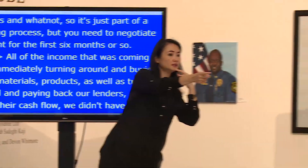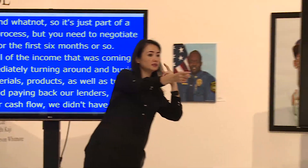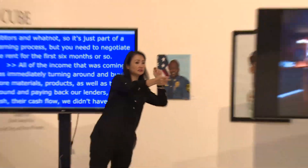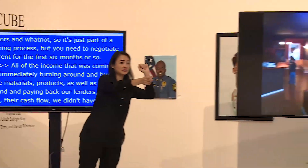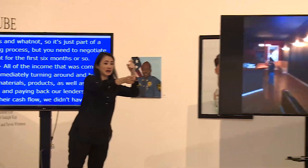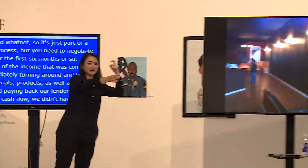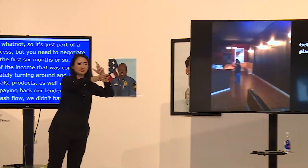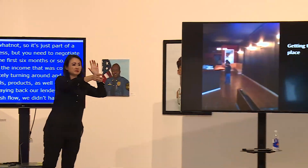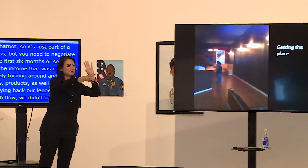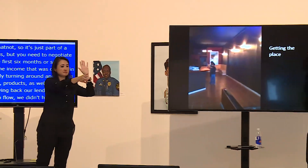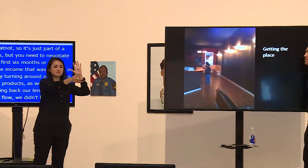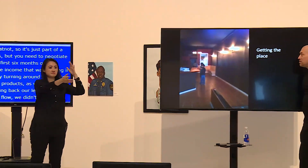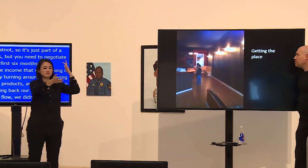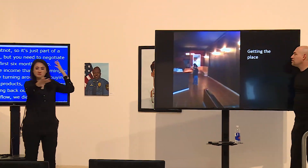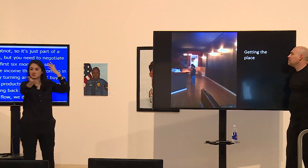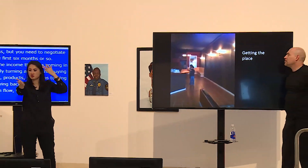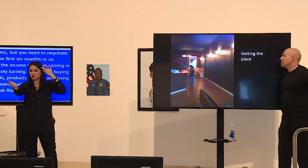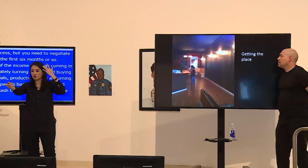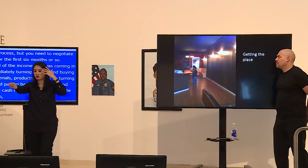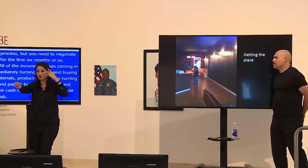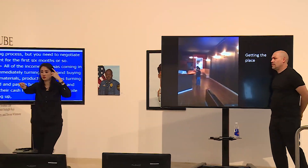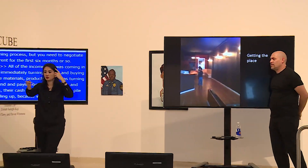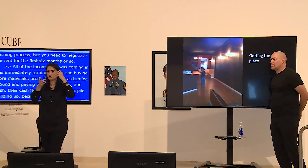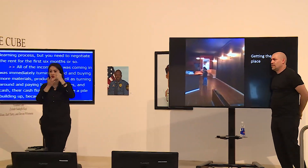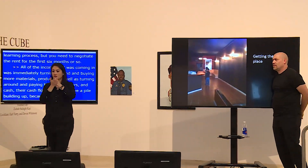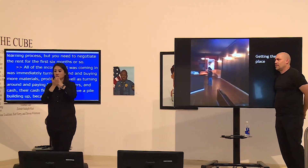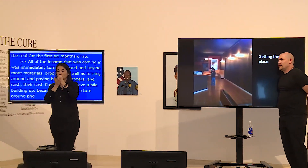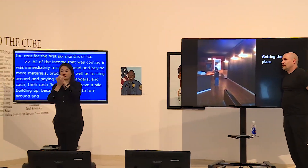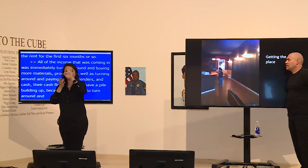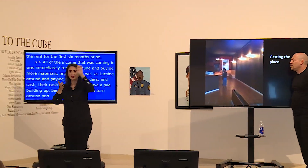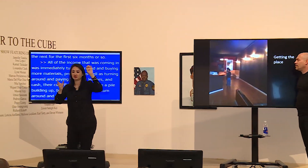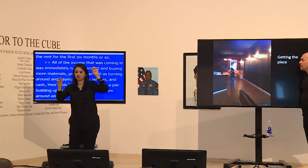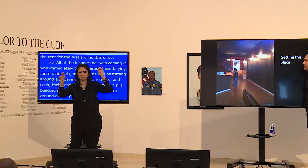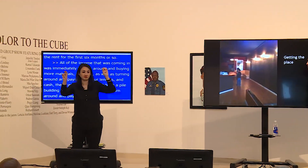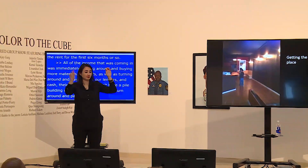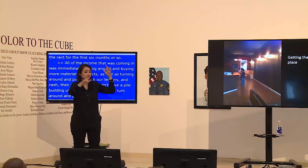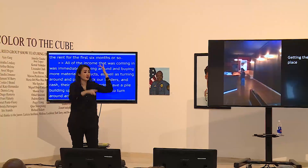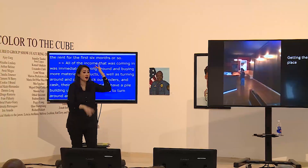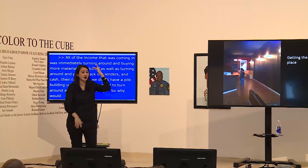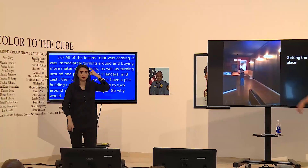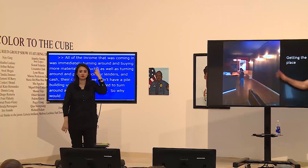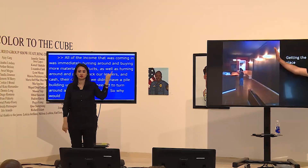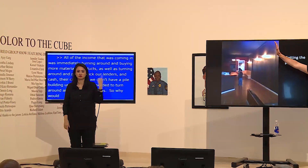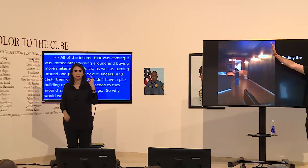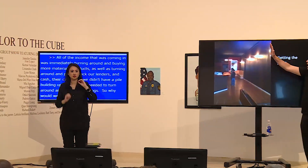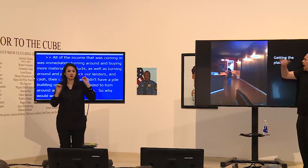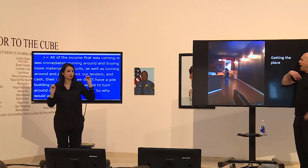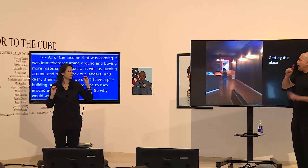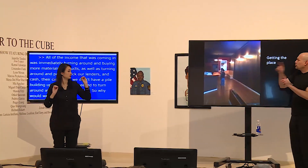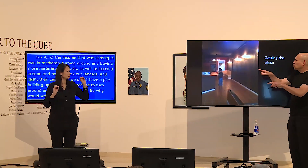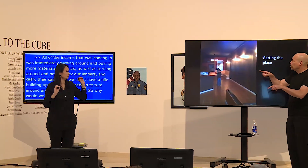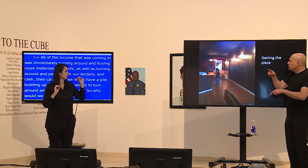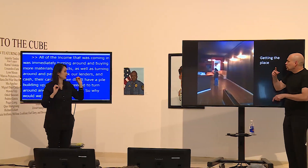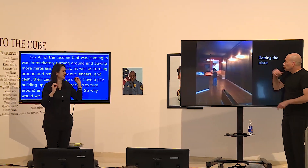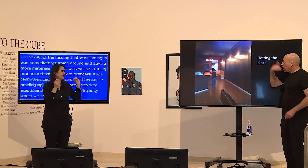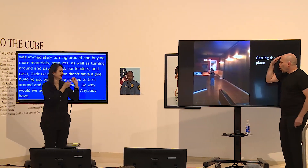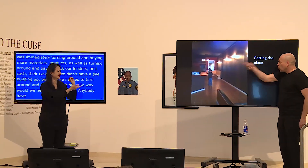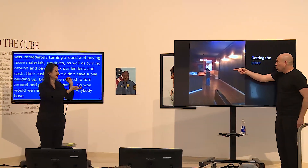things. So why would we need cash on hand? Anybody have an idea? Taxes, fees, no. I have an answer. Do